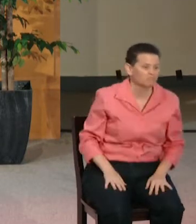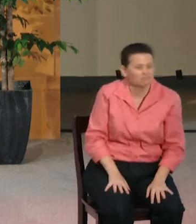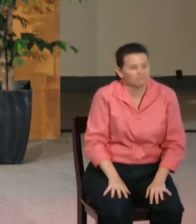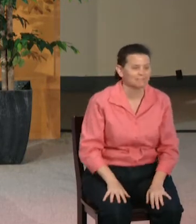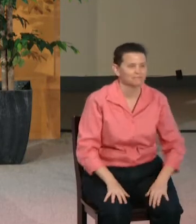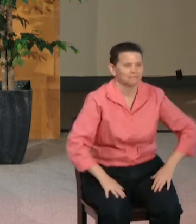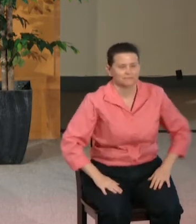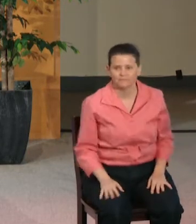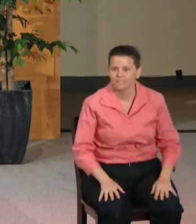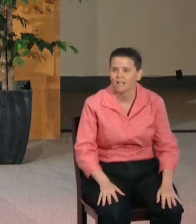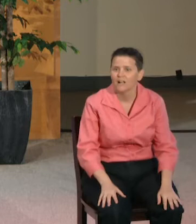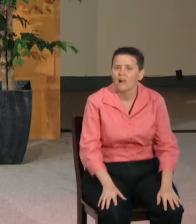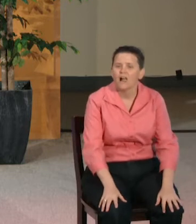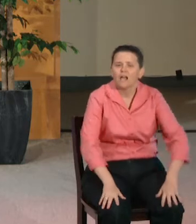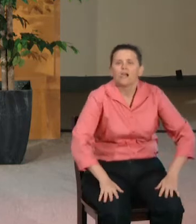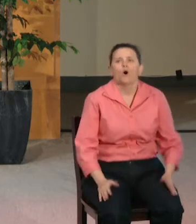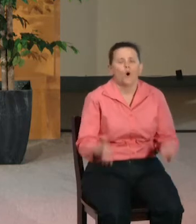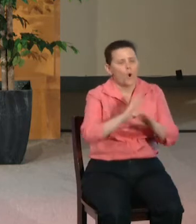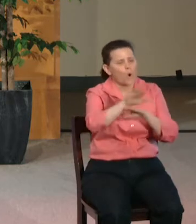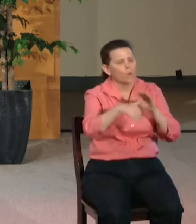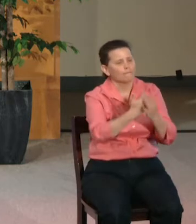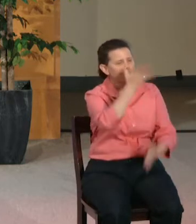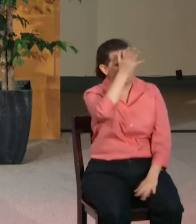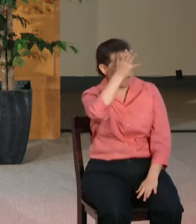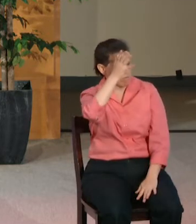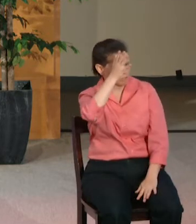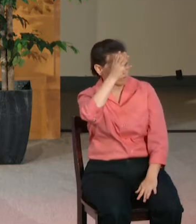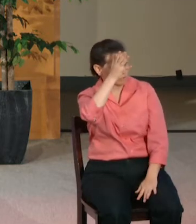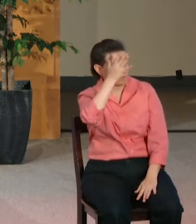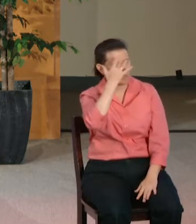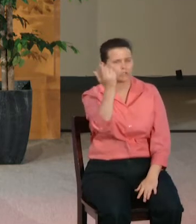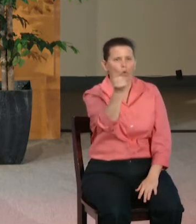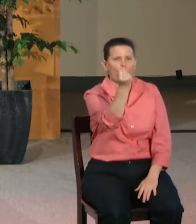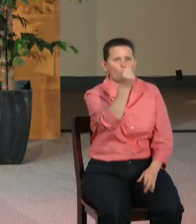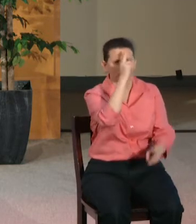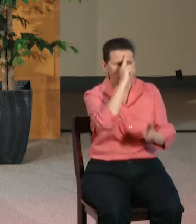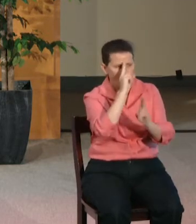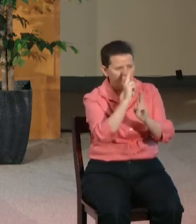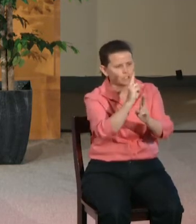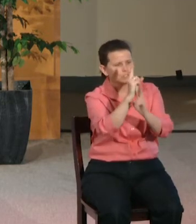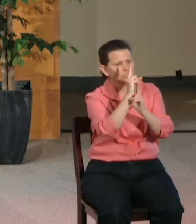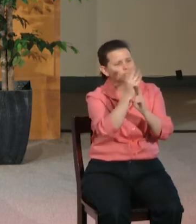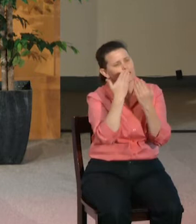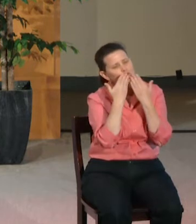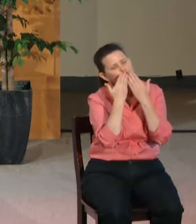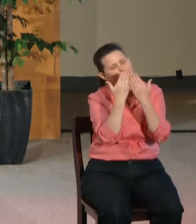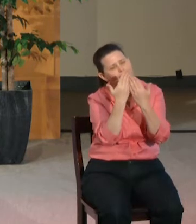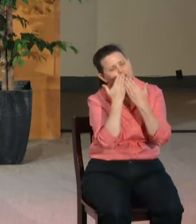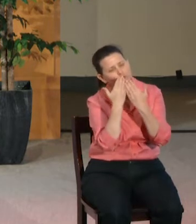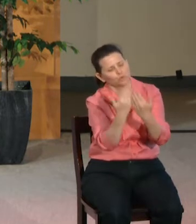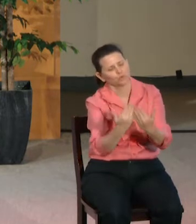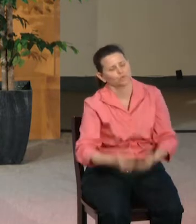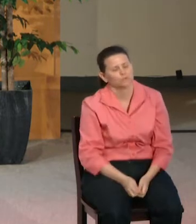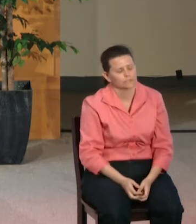hold all the fathers in honor and esteem and gratitude. Just